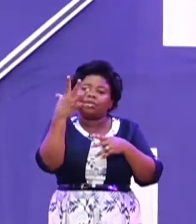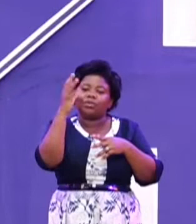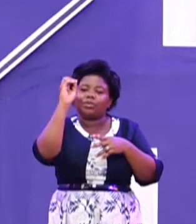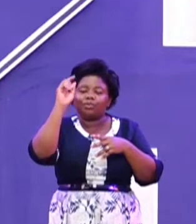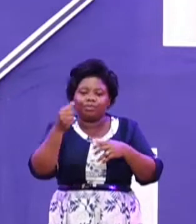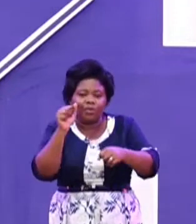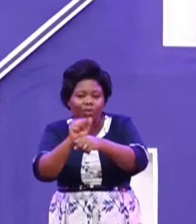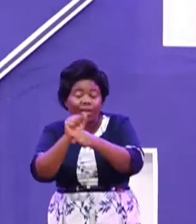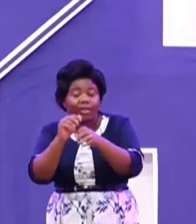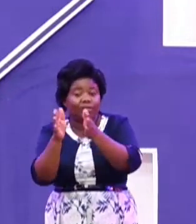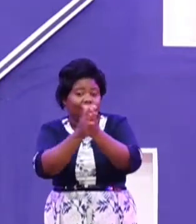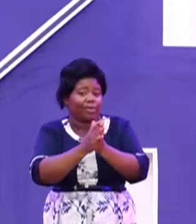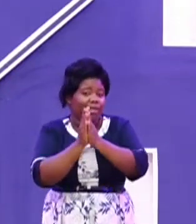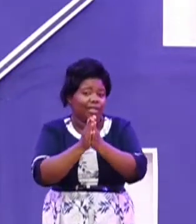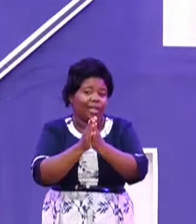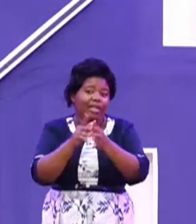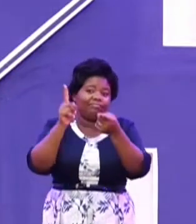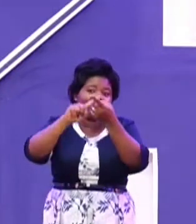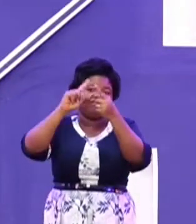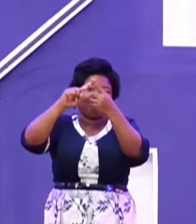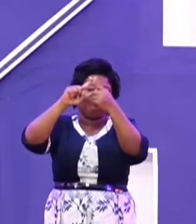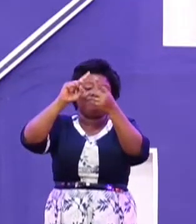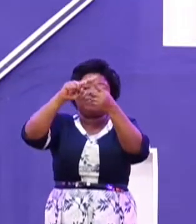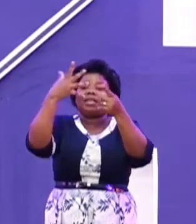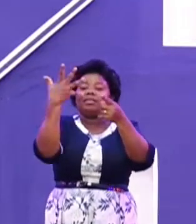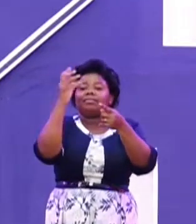250 working together, we make